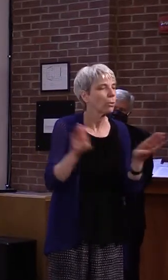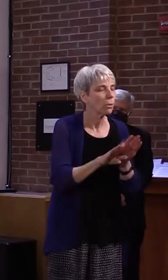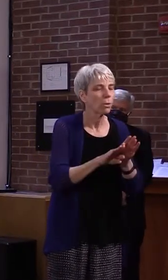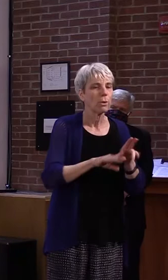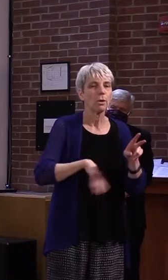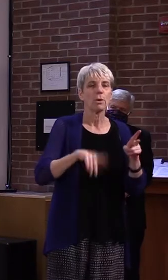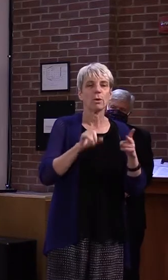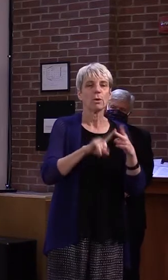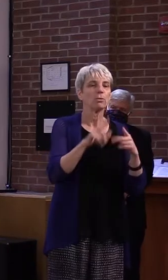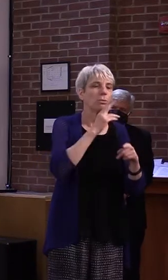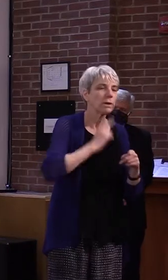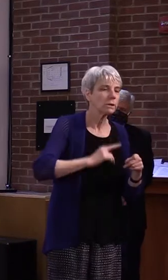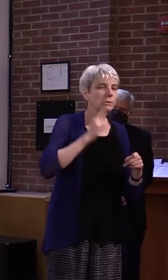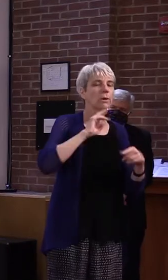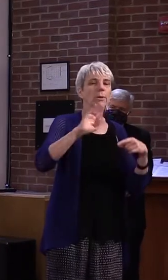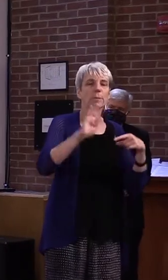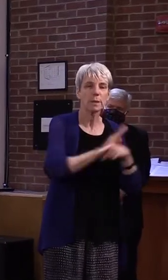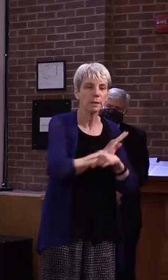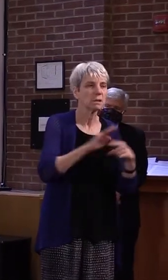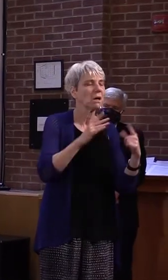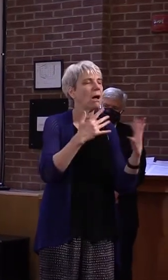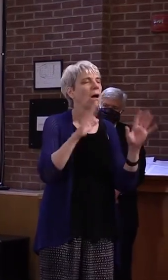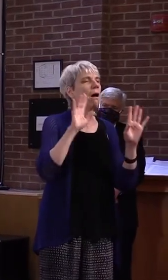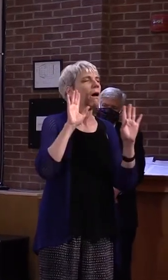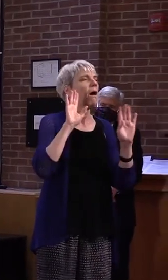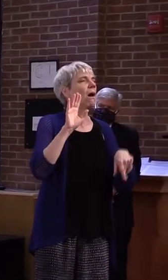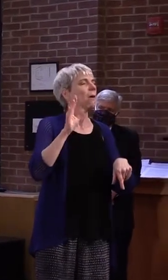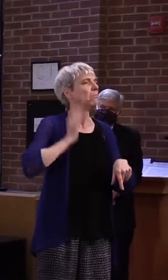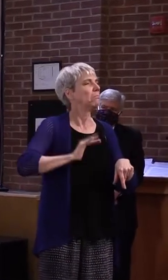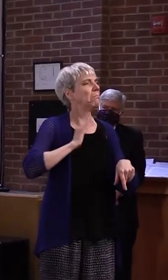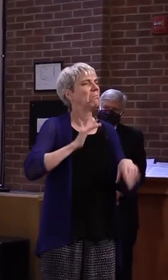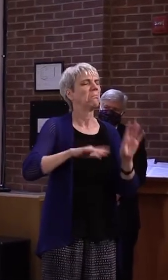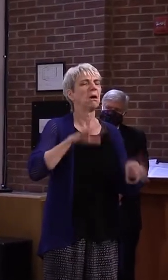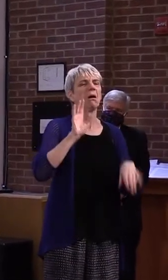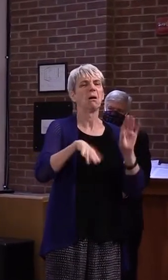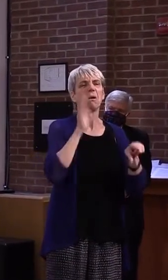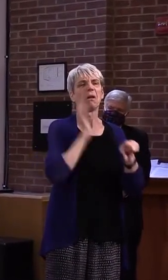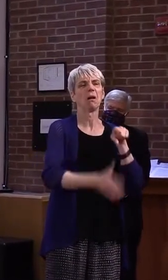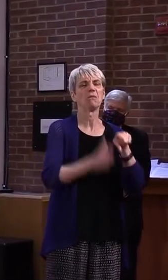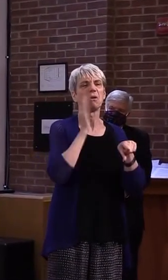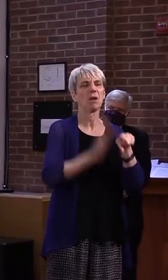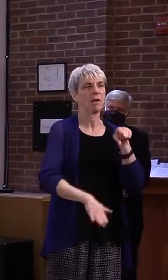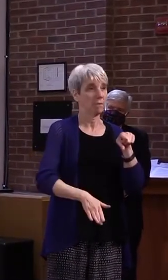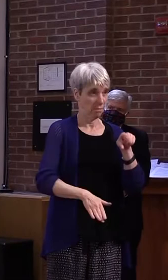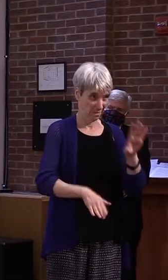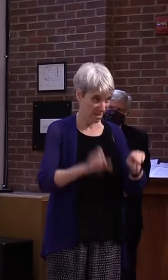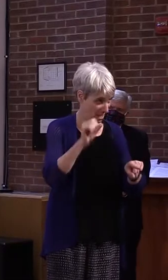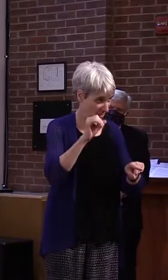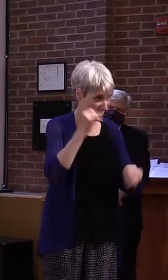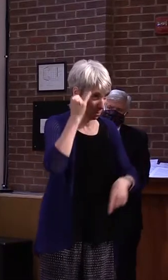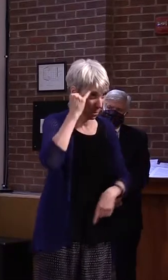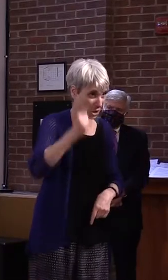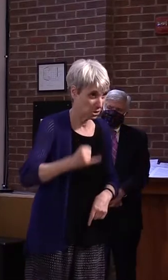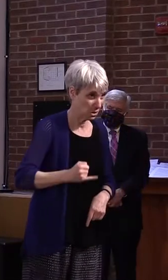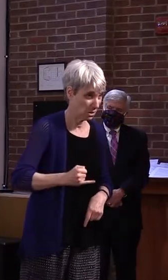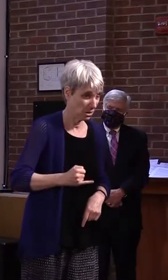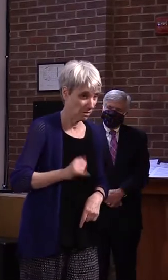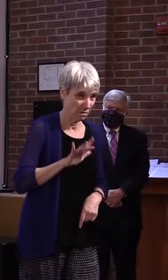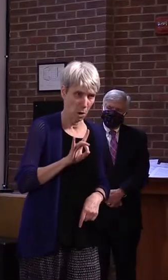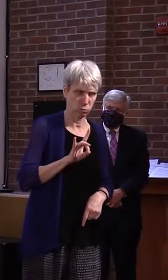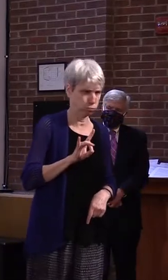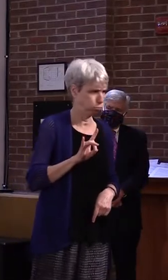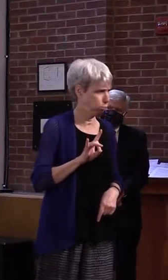and hospitality and businesses and so forth that were really counter to everything I believe in, if we hadn't done that